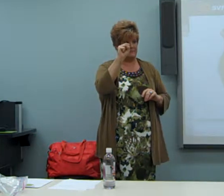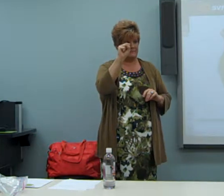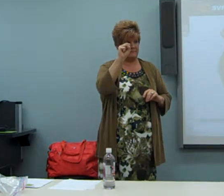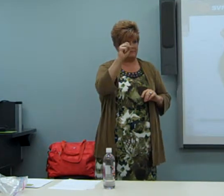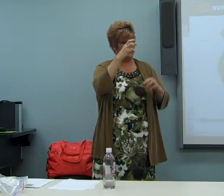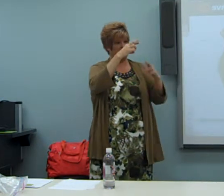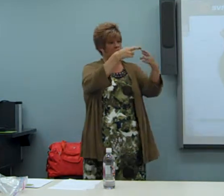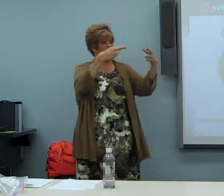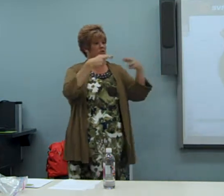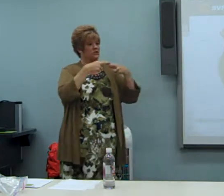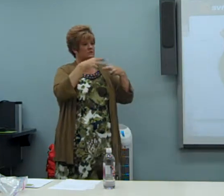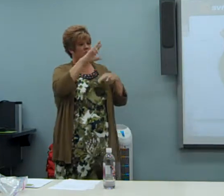The colors go by region.